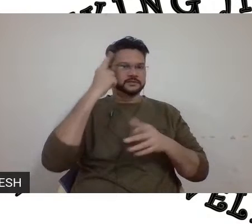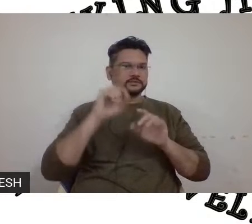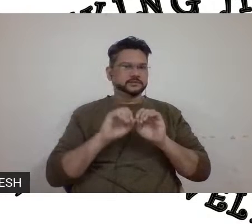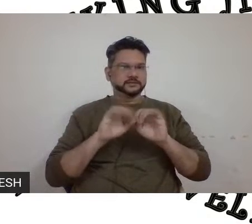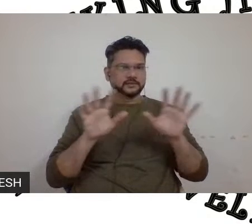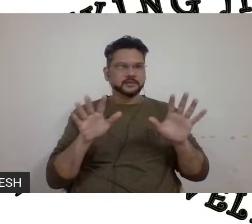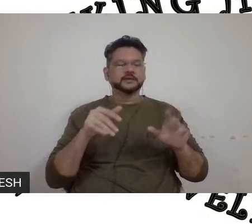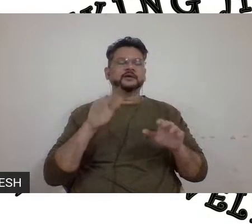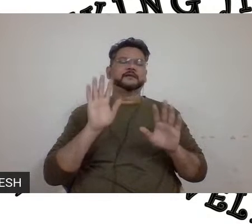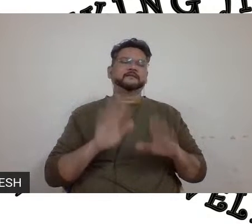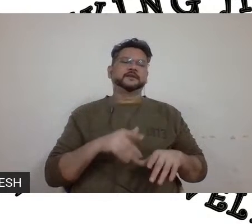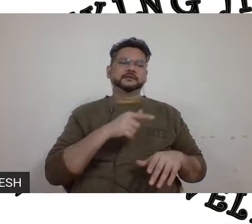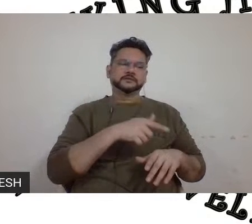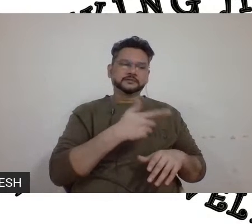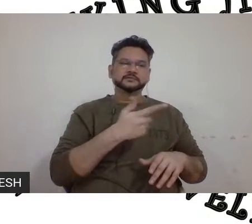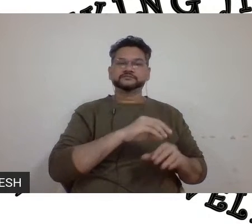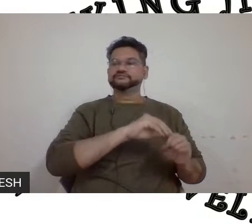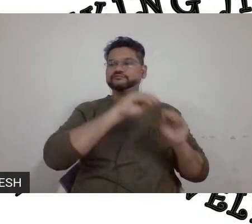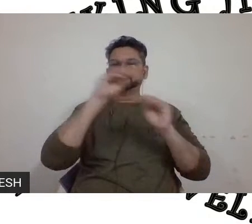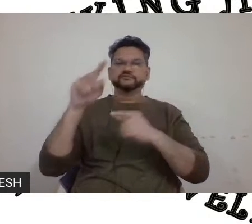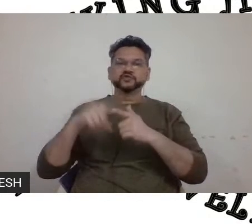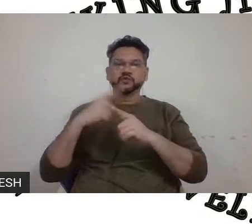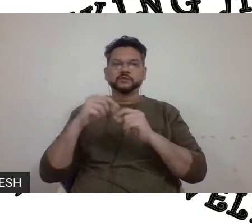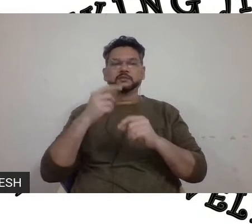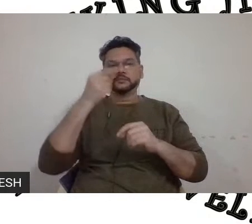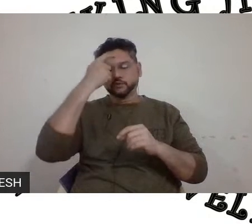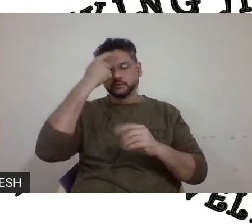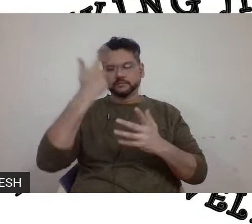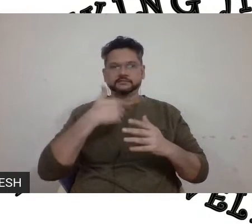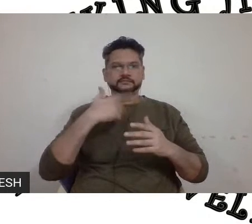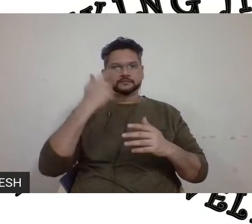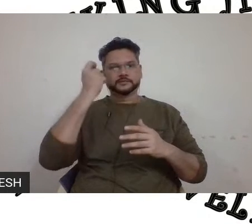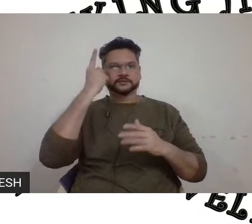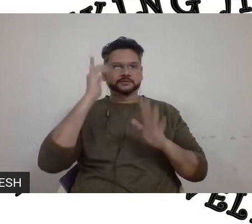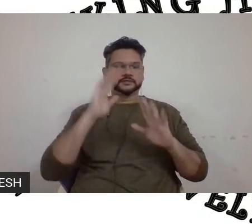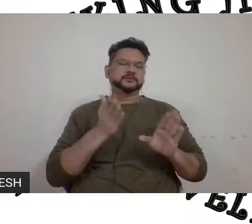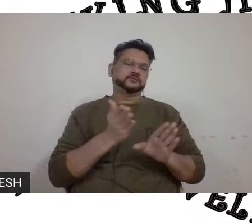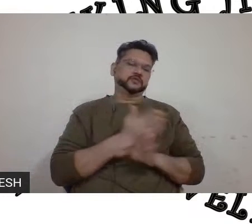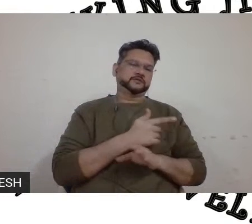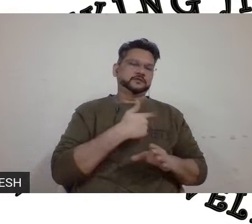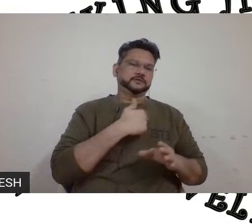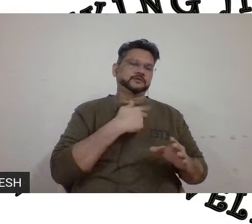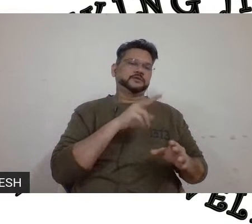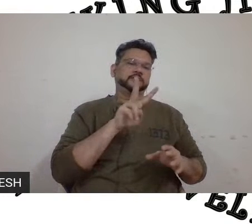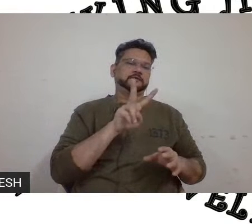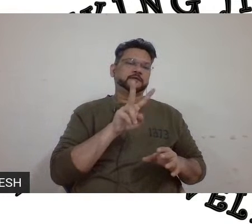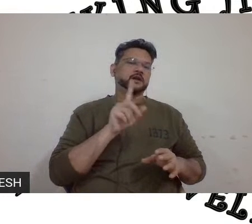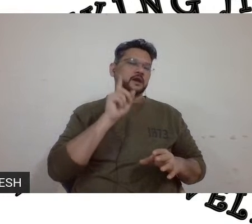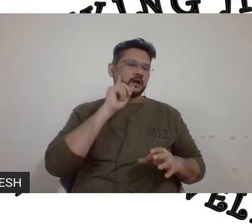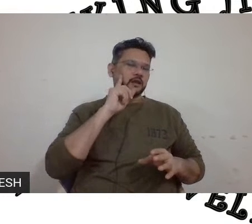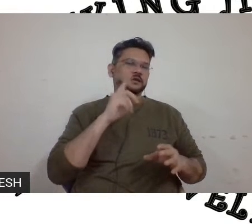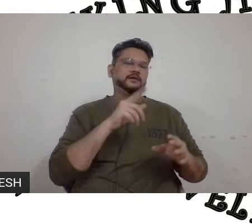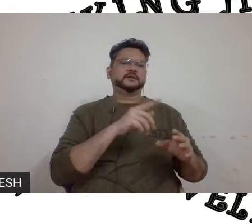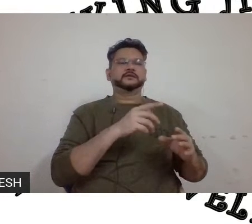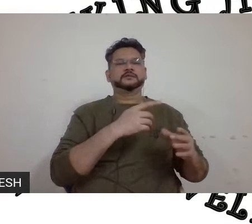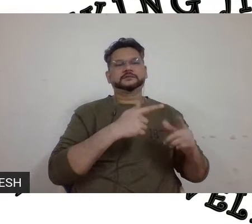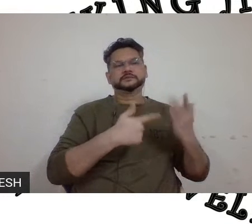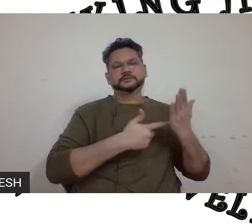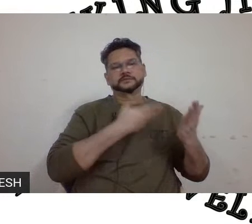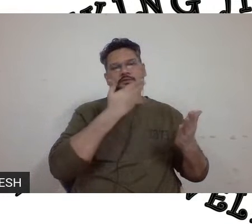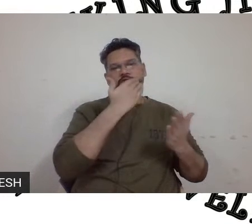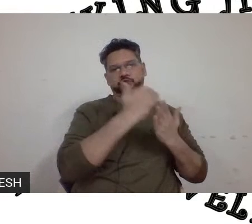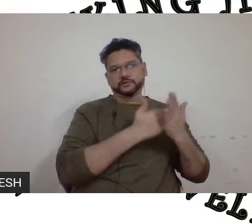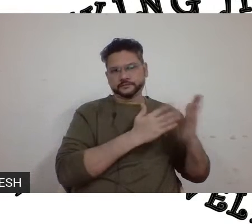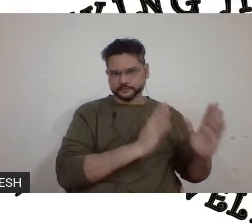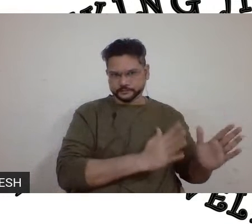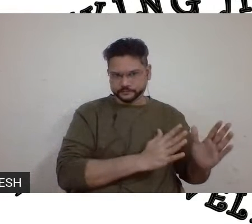go through when it comes to the placement. So we also focus on the VI part as well as part of the training program. We also have a couple of schools where we do